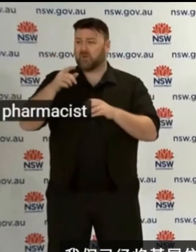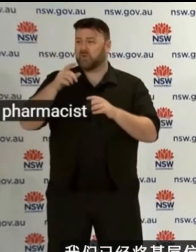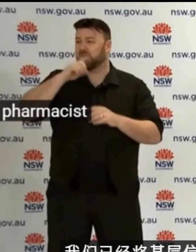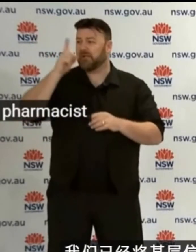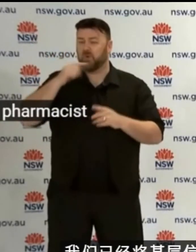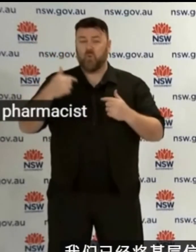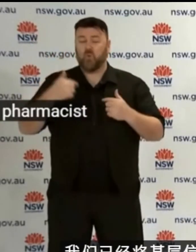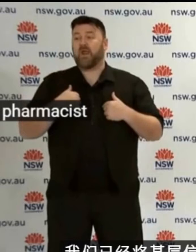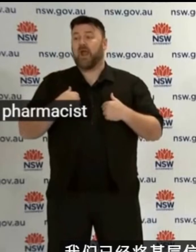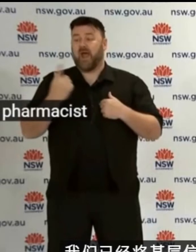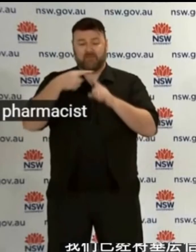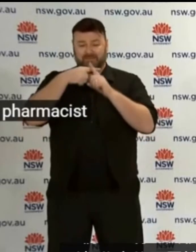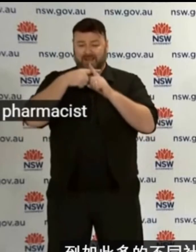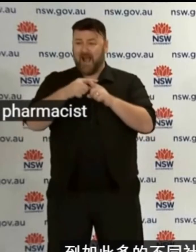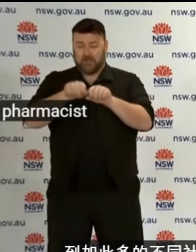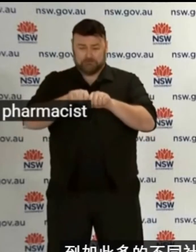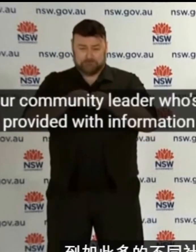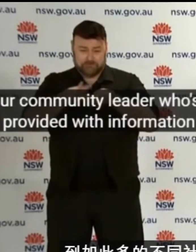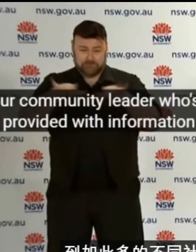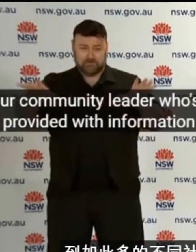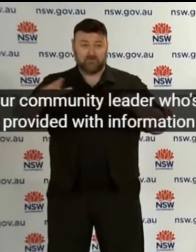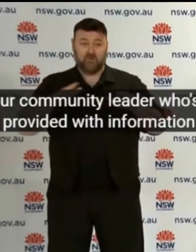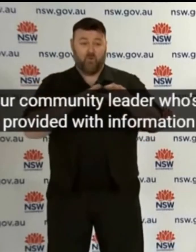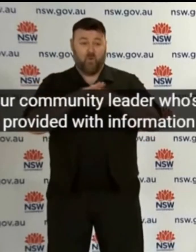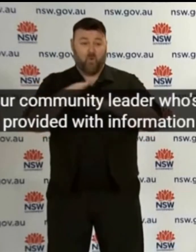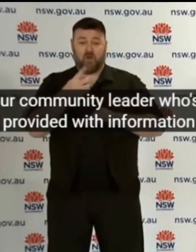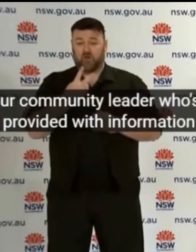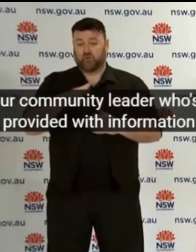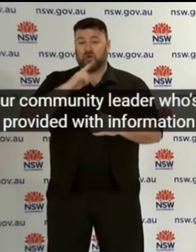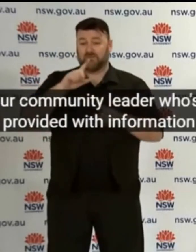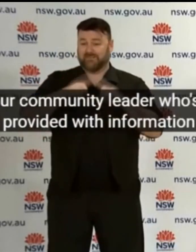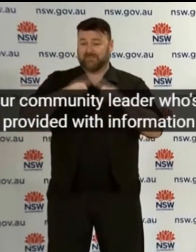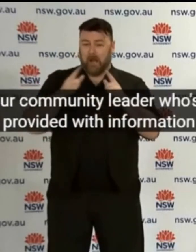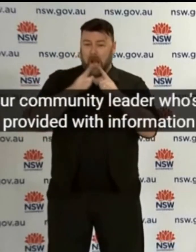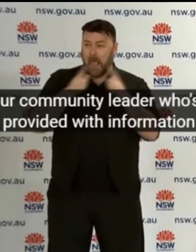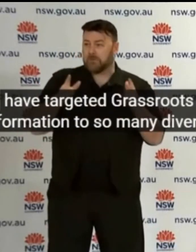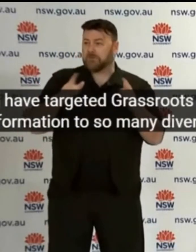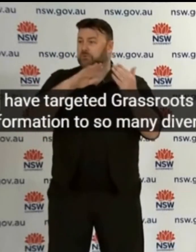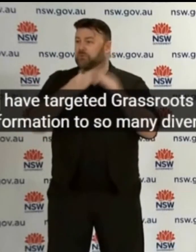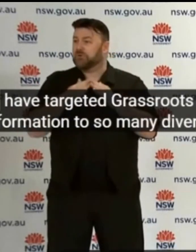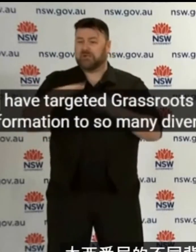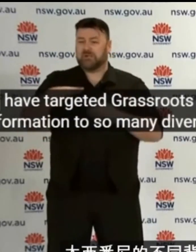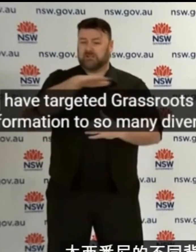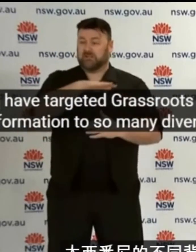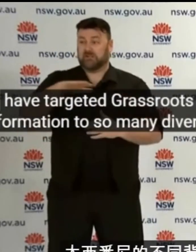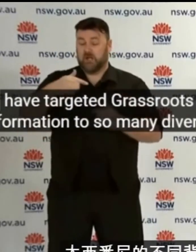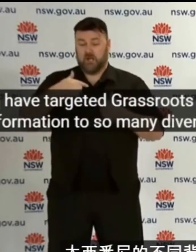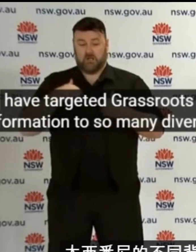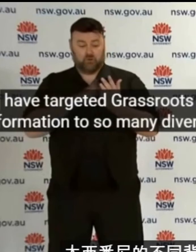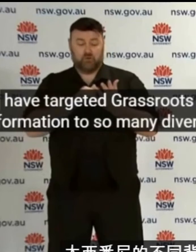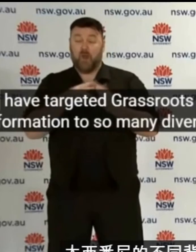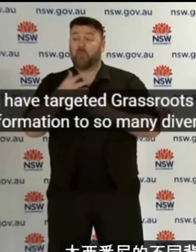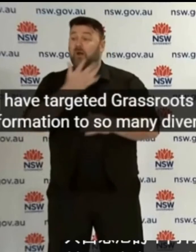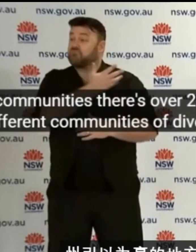information to so many diverse communities. There's over 200 different communities of diverse backgrounds in Greater Western Sydney, something our state's very proud of,